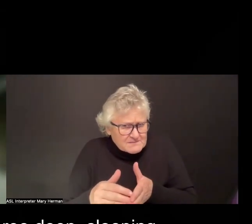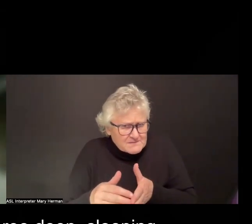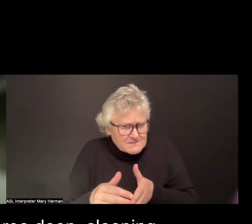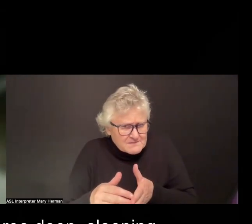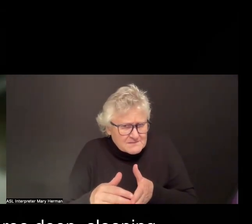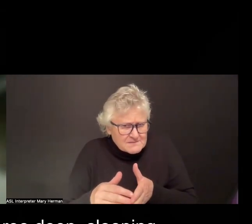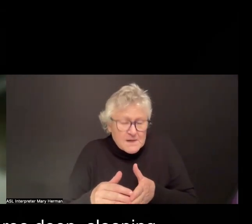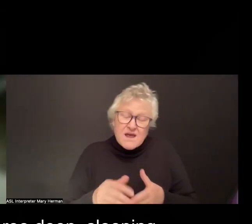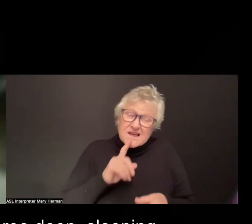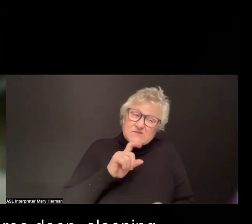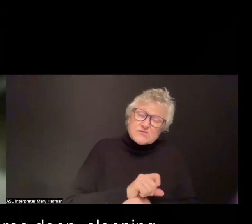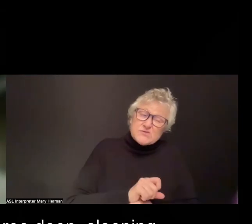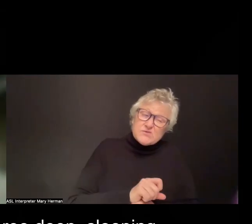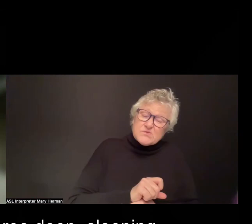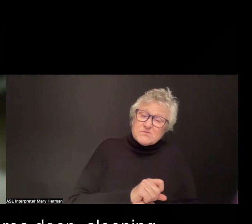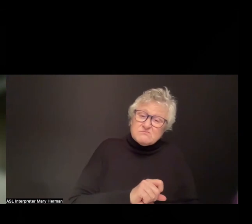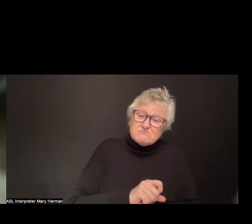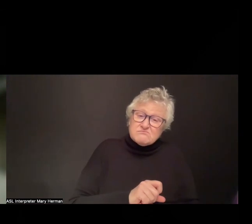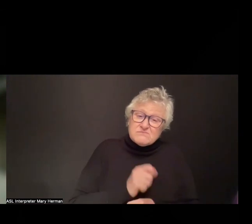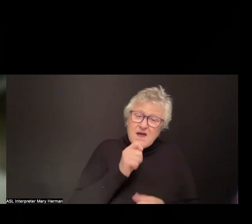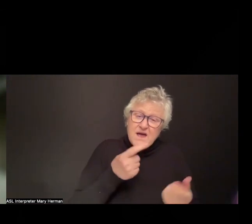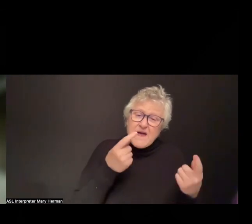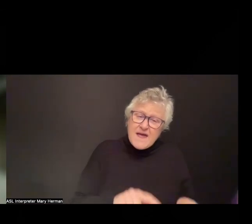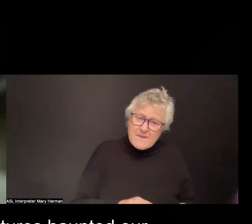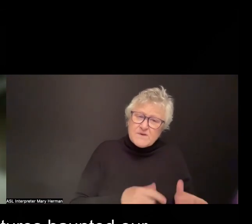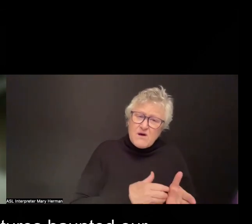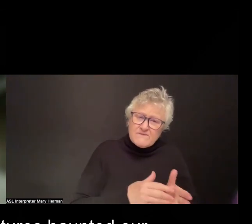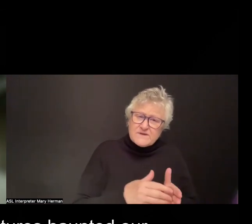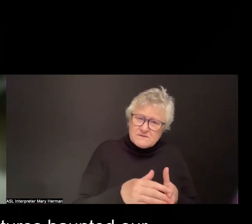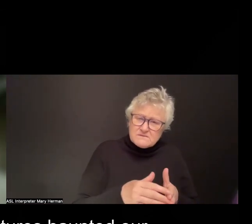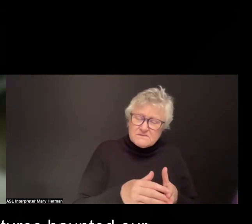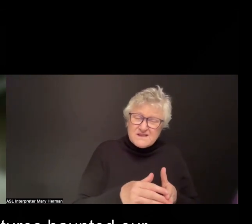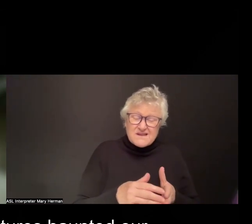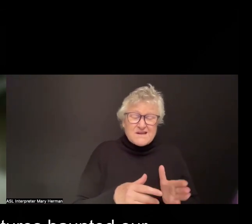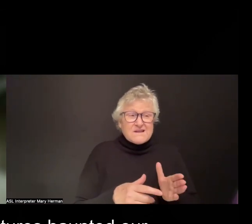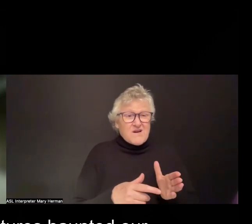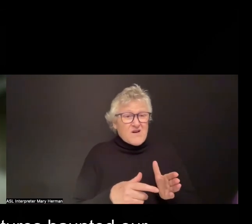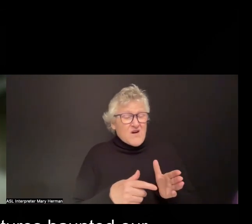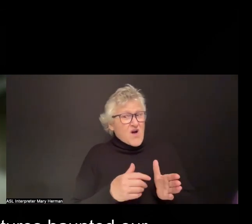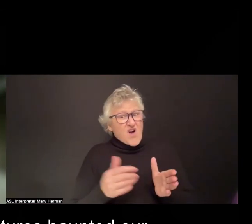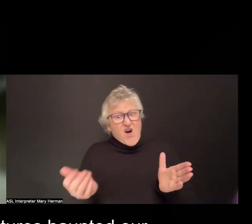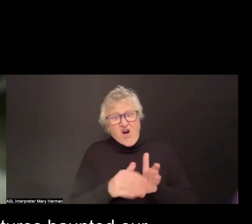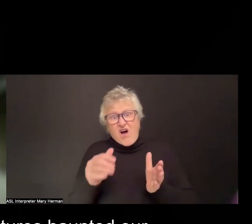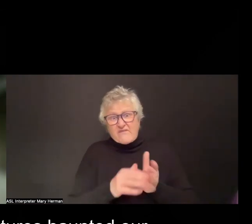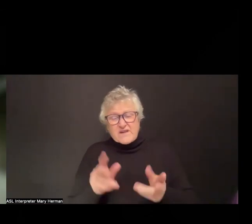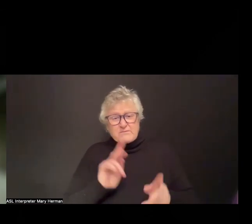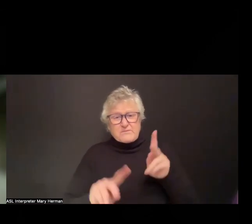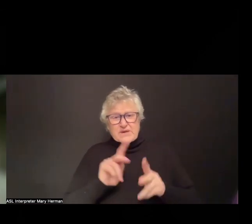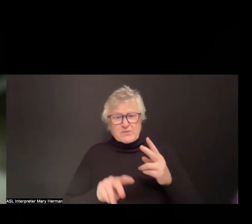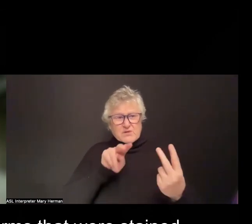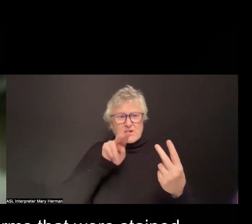deep, sleeping head to toe or sometimes in shifts. Shifty-eyed creatures haunted our hallways, pinching me when I